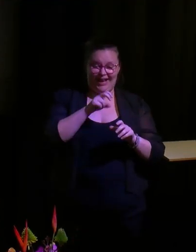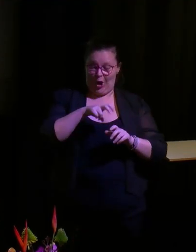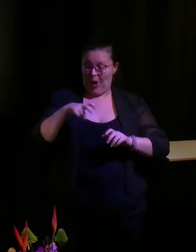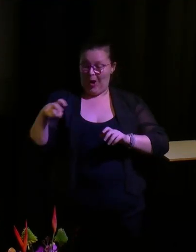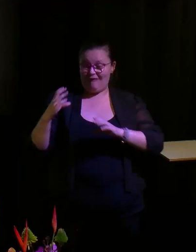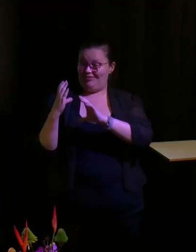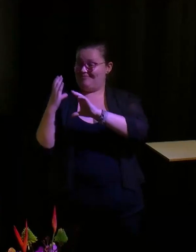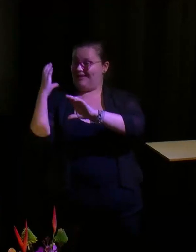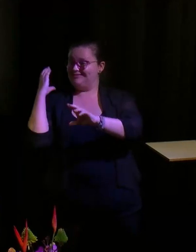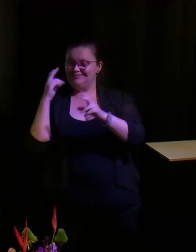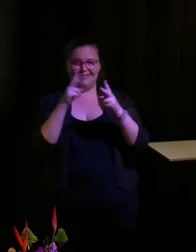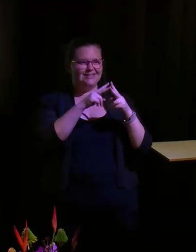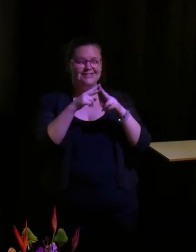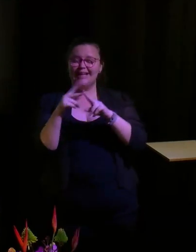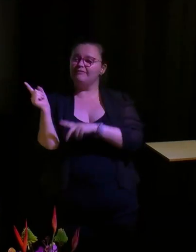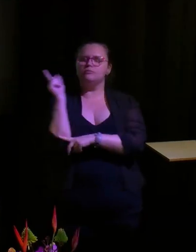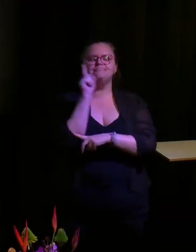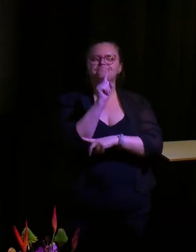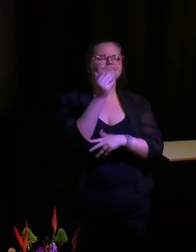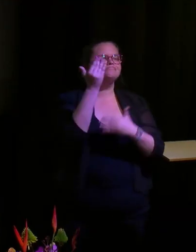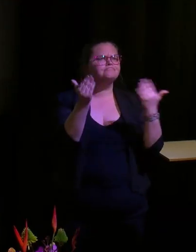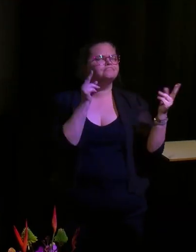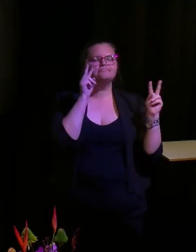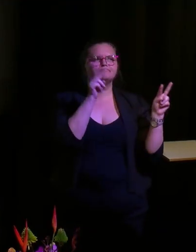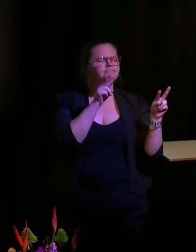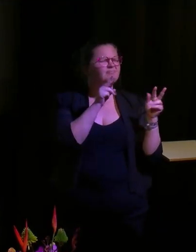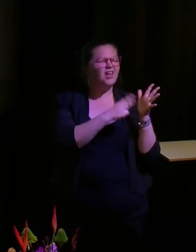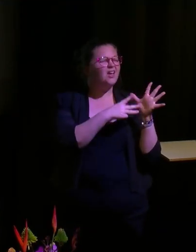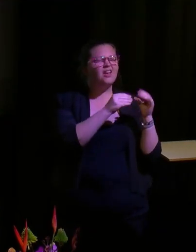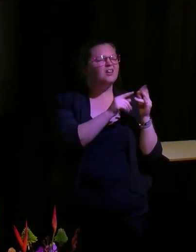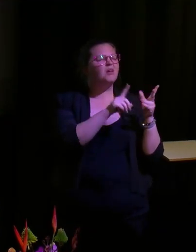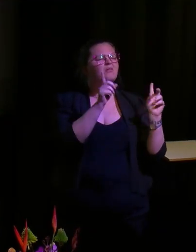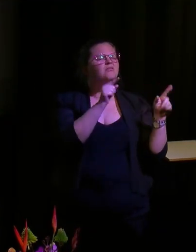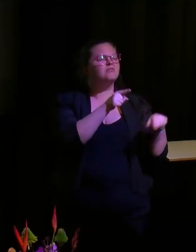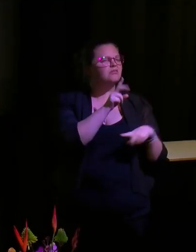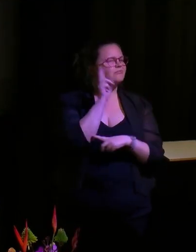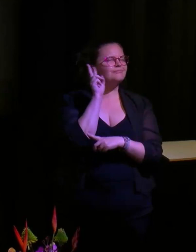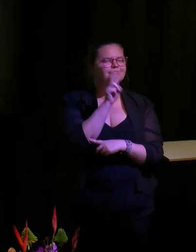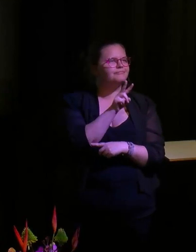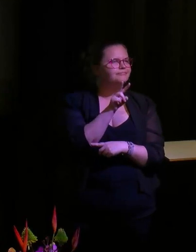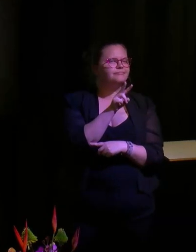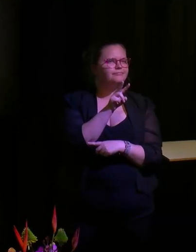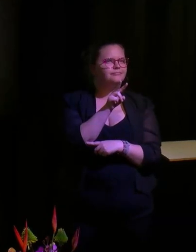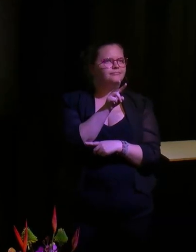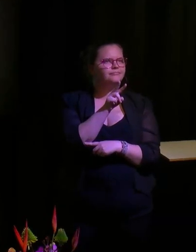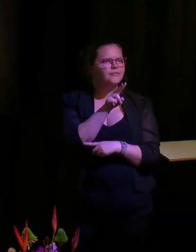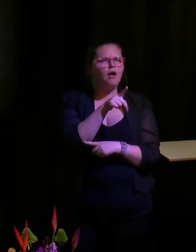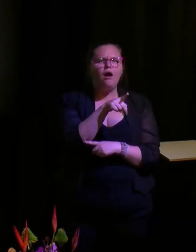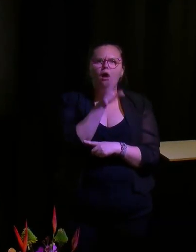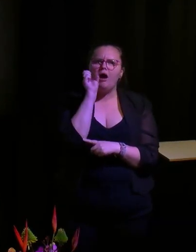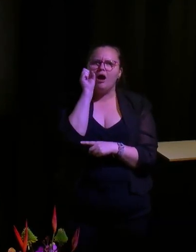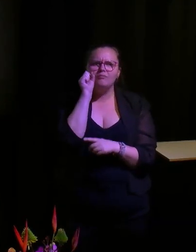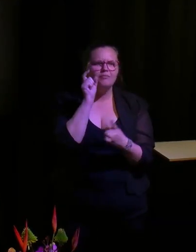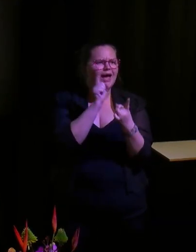walked into the gallery to have a look and see what is this Mabo thing? What is that? Walks in and he's looking, he goes, I remember meeting